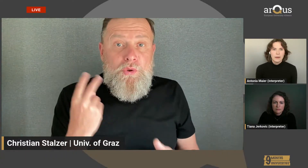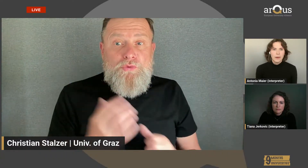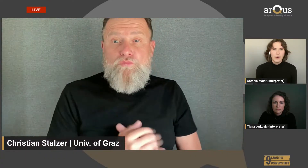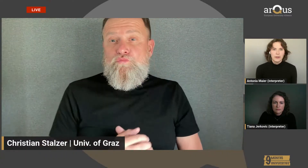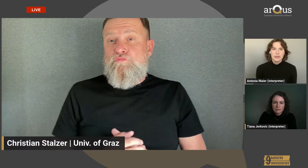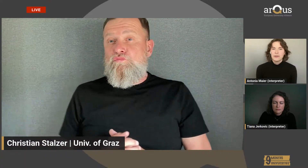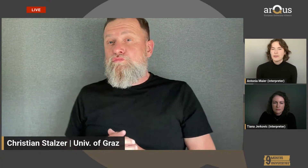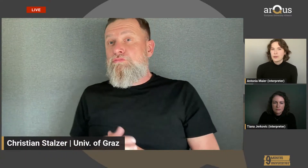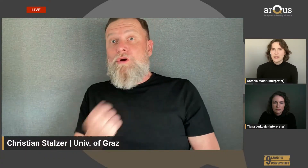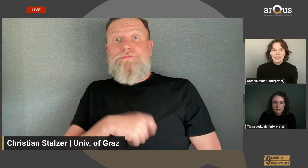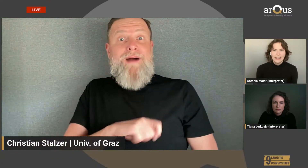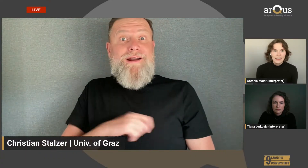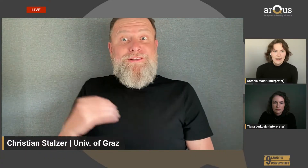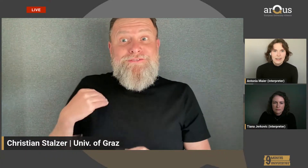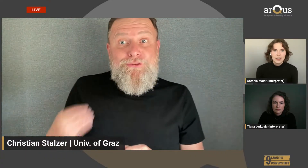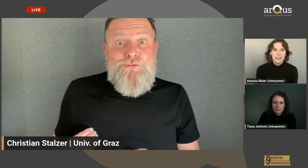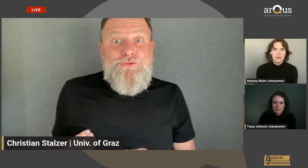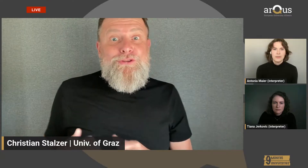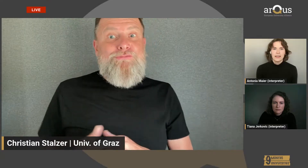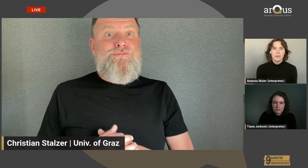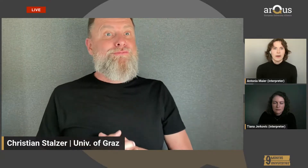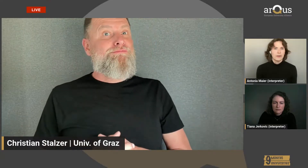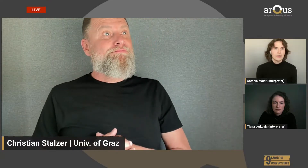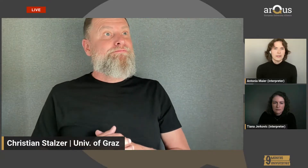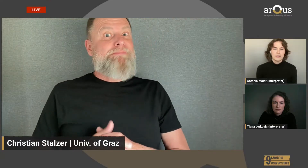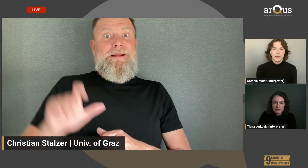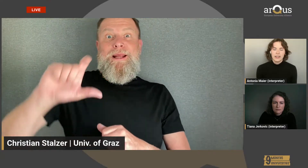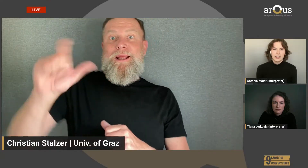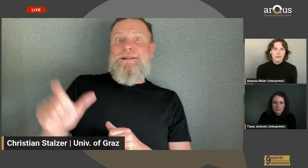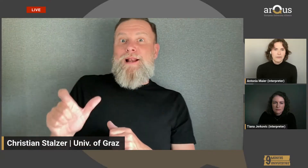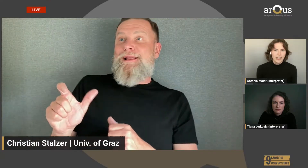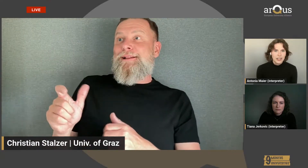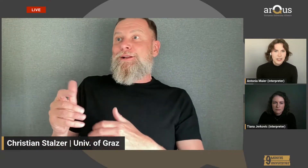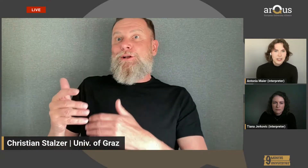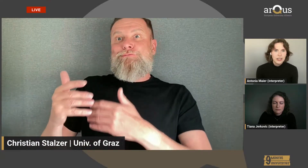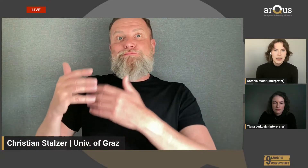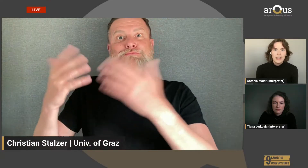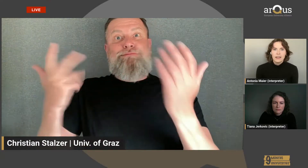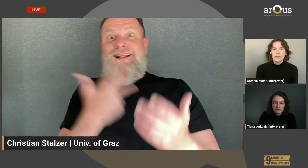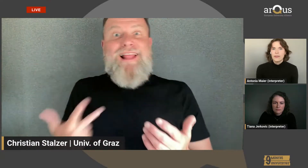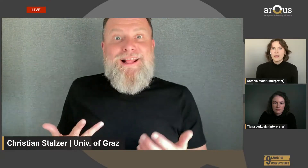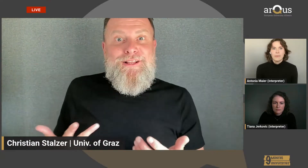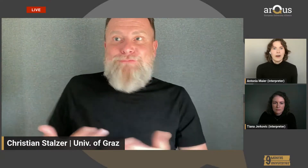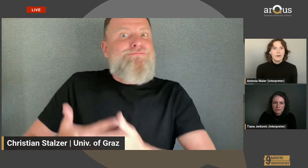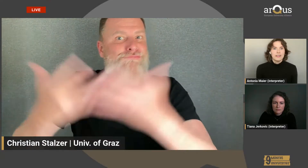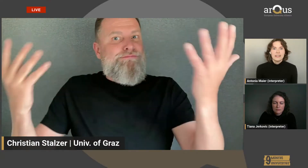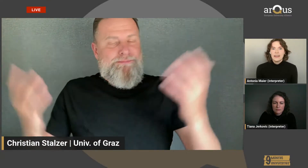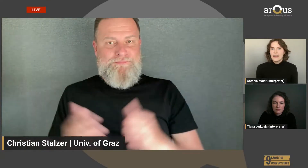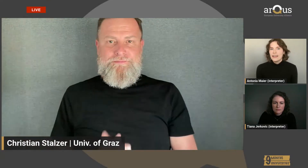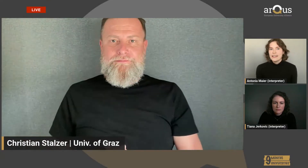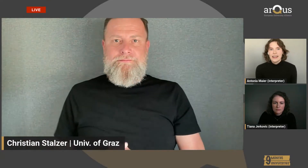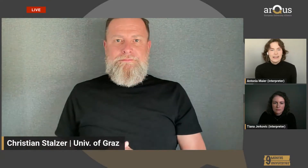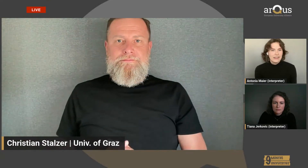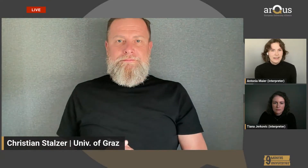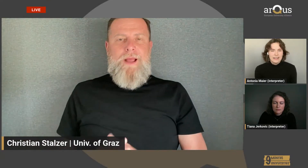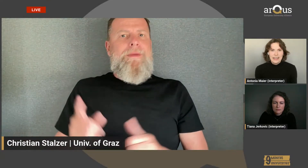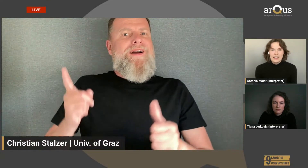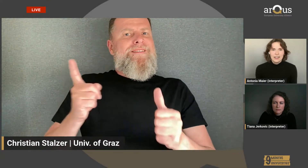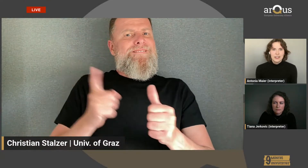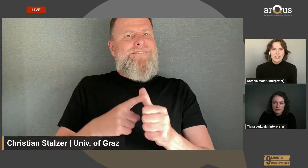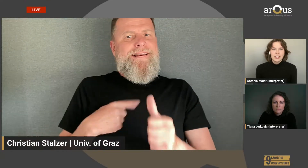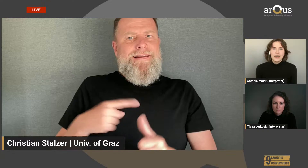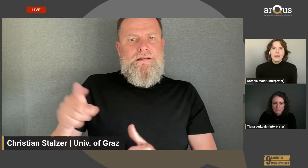quick about German and English, you think about Spanish and French, you think about Italian